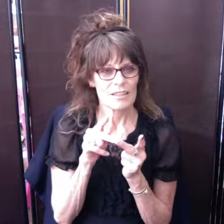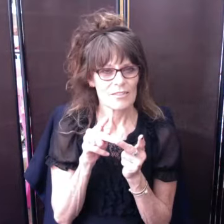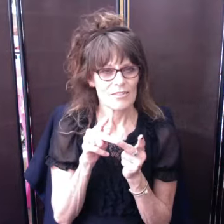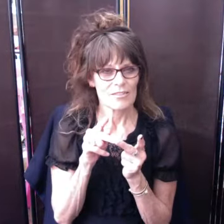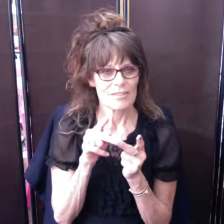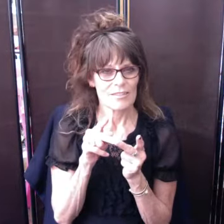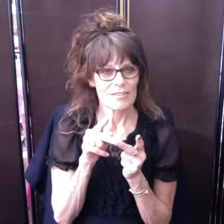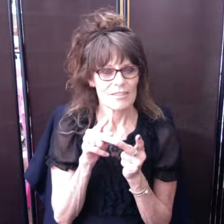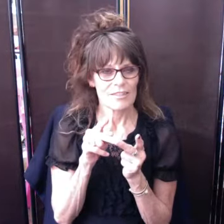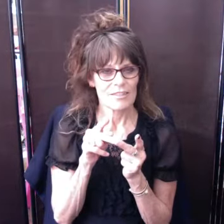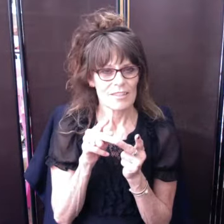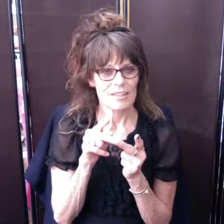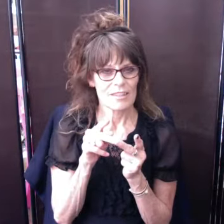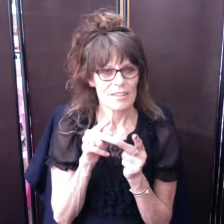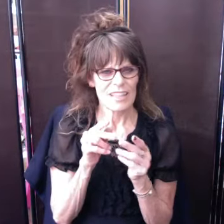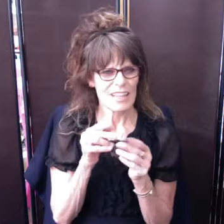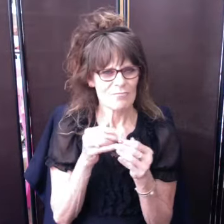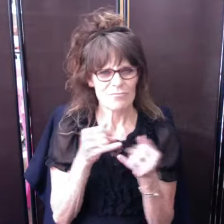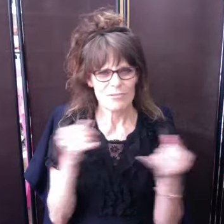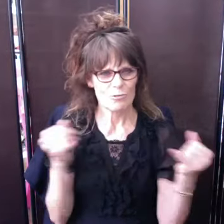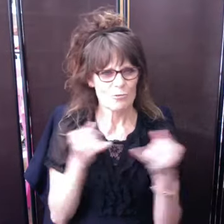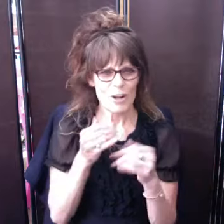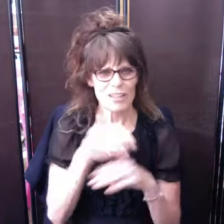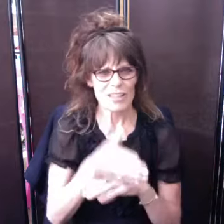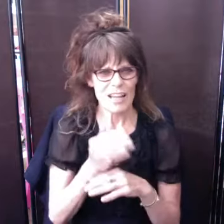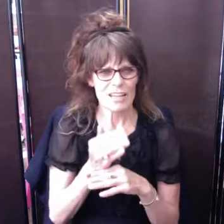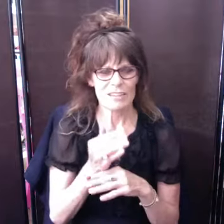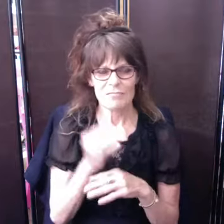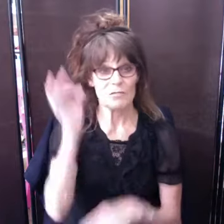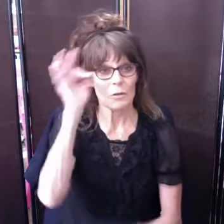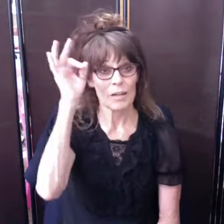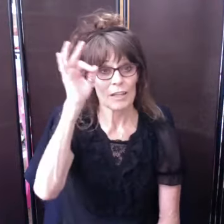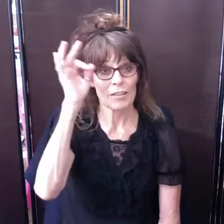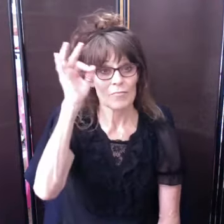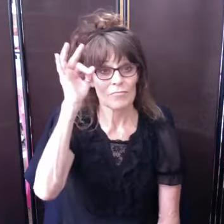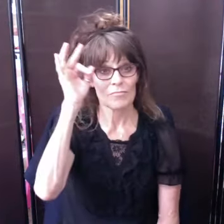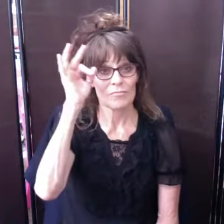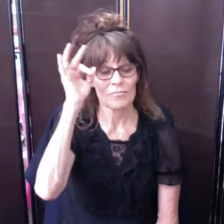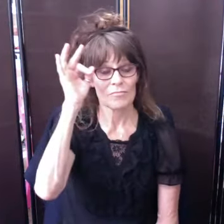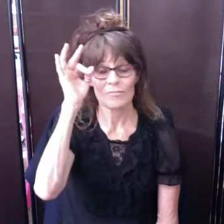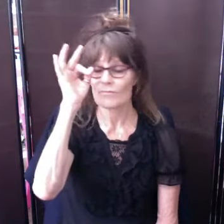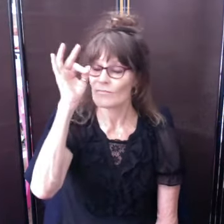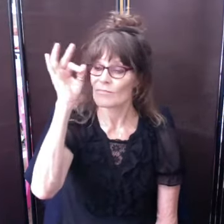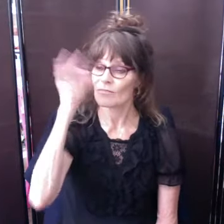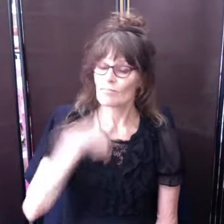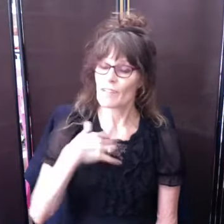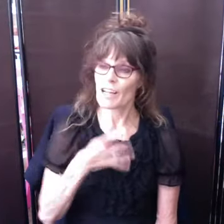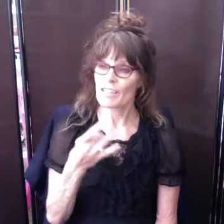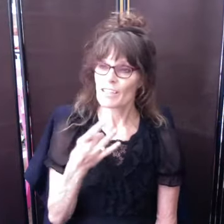Did I cross some magic invisible line? I have absolutely no idea. But I like what one of our fellow AA members